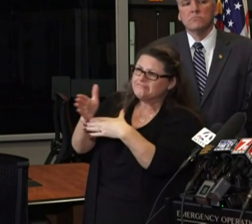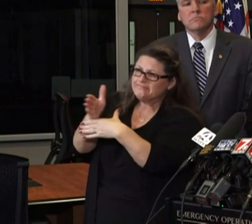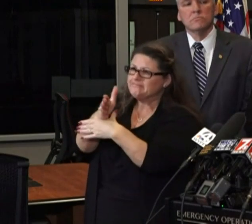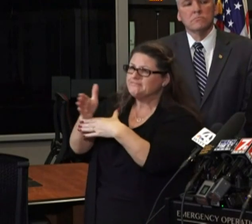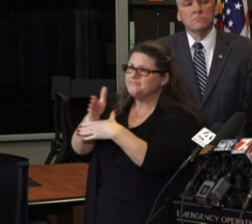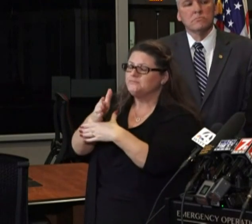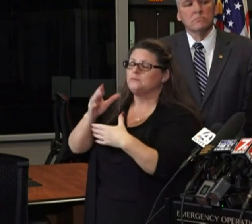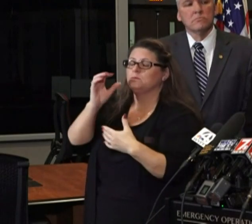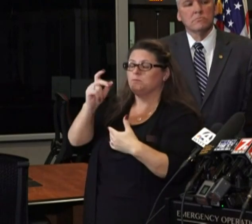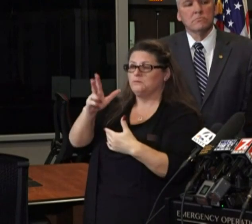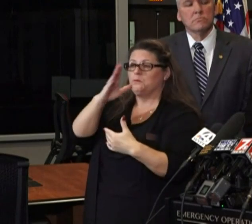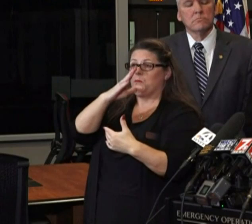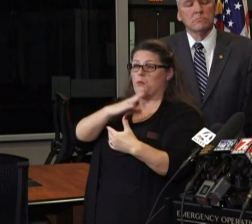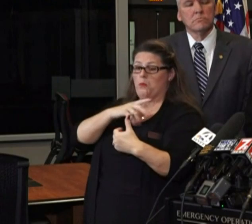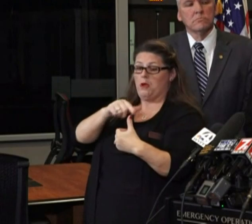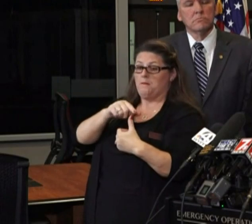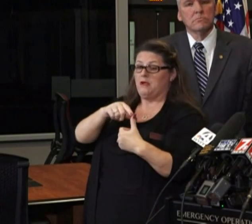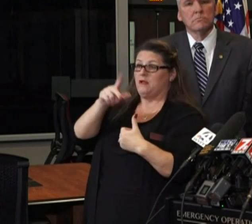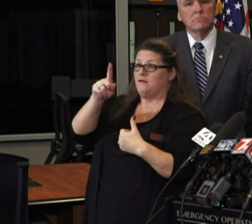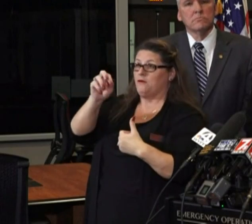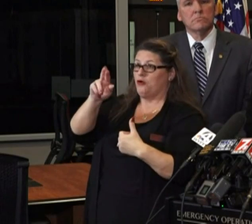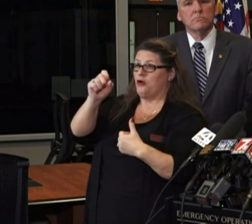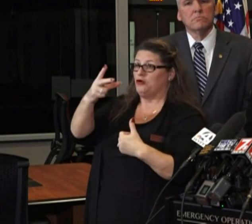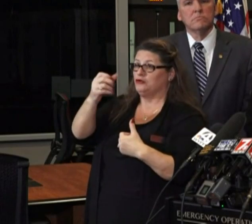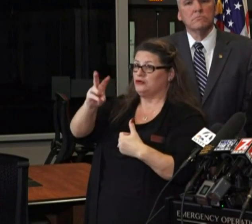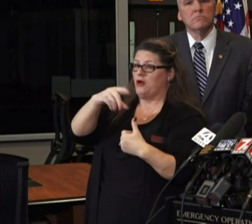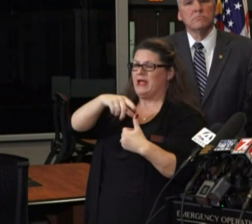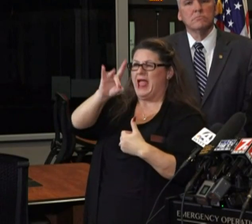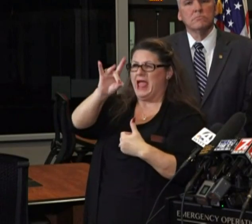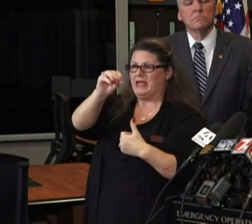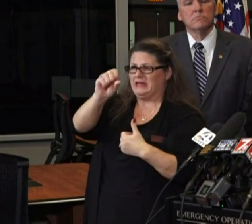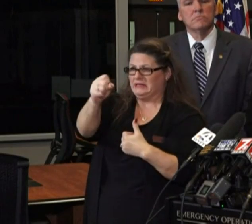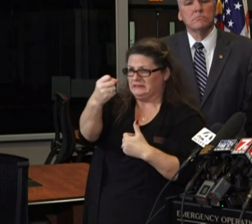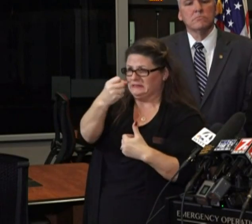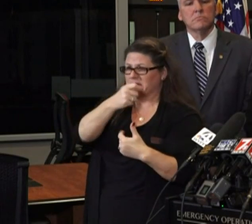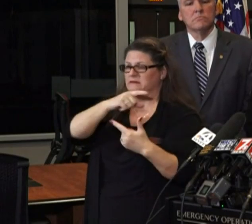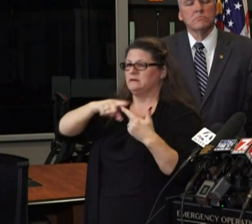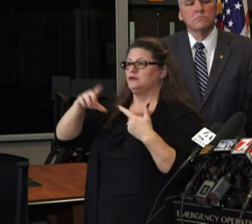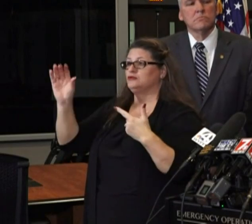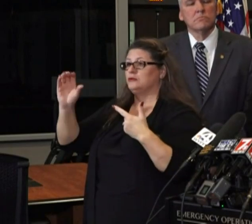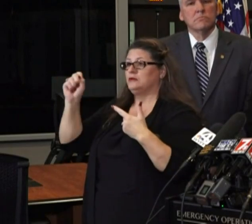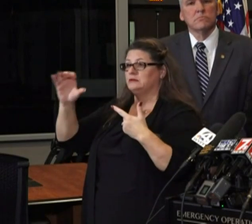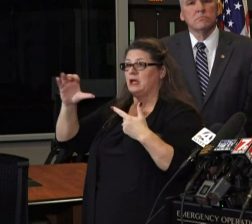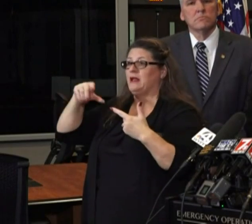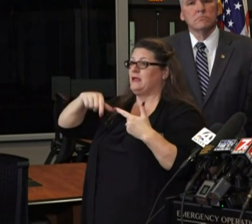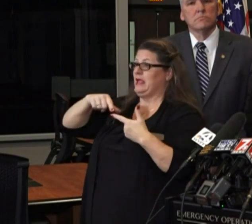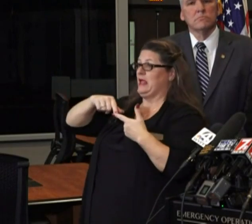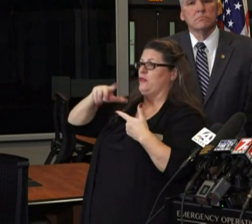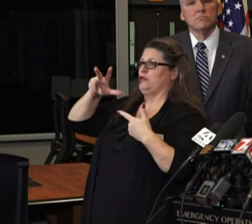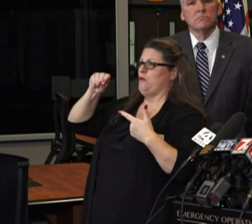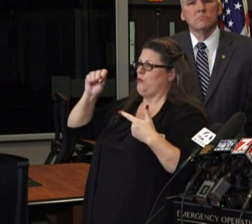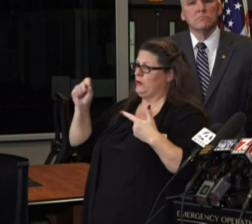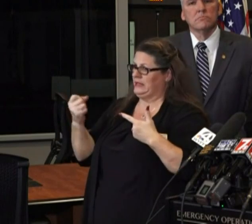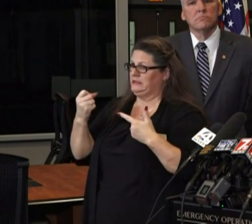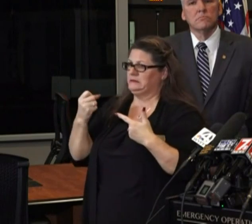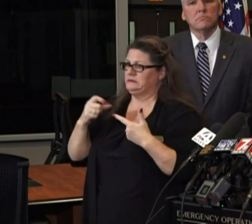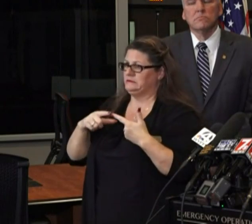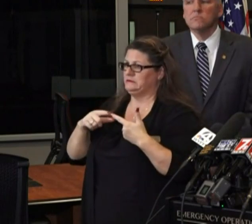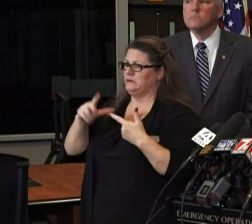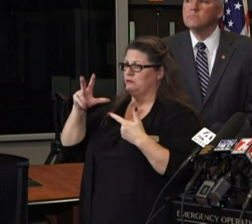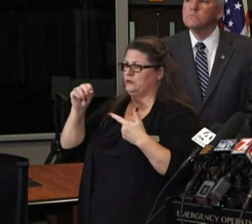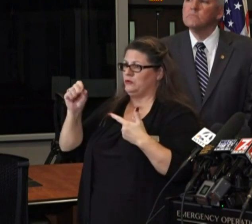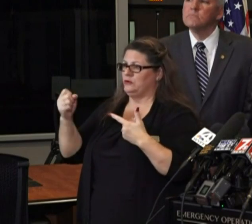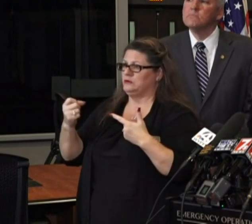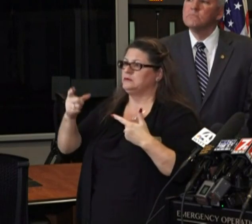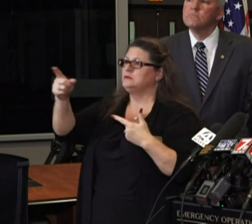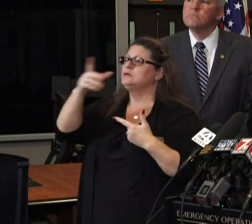The woman from Kershaw County is in her 80s. The woman from Charleston is in her 30s. And this woman